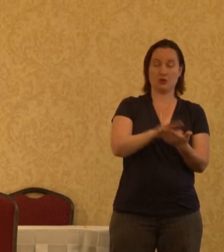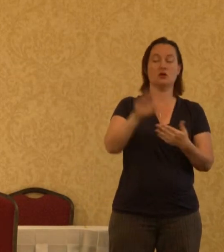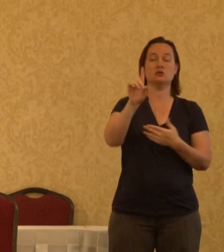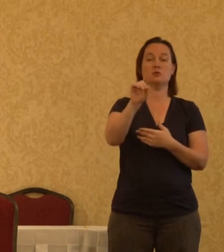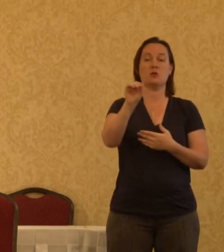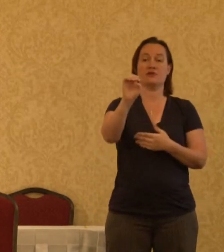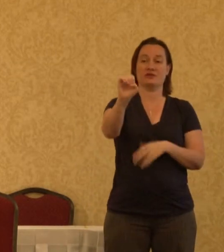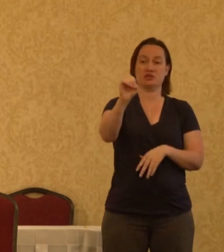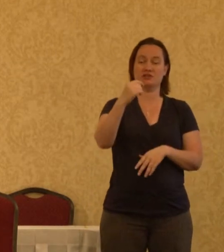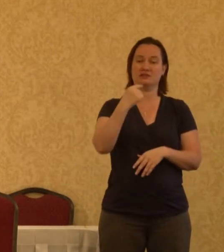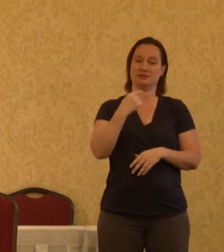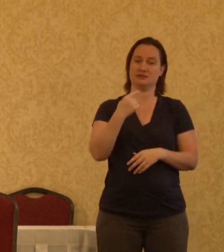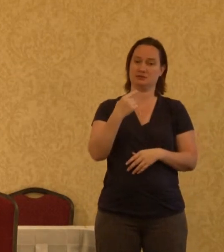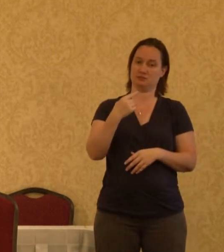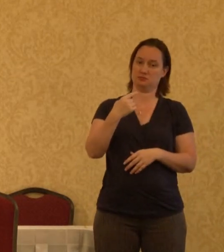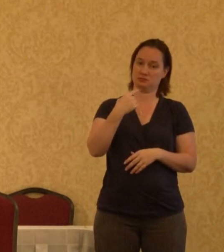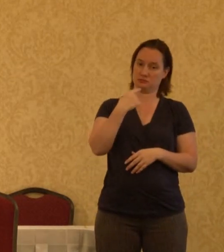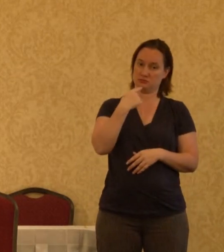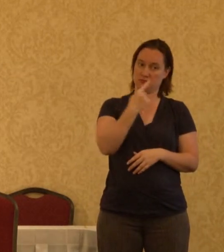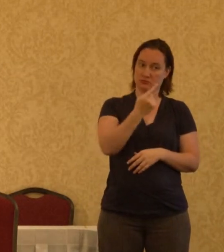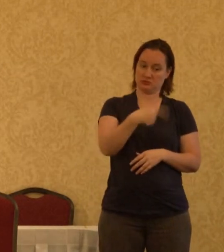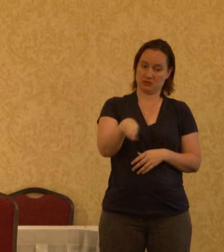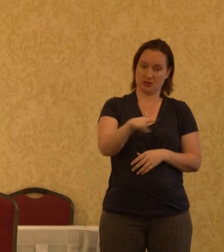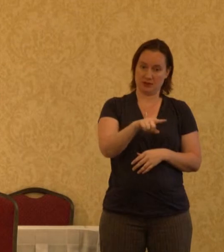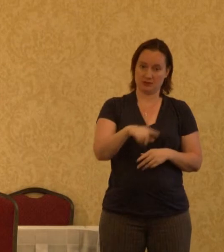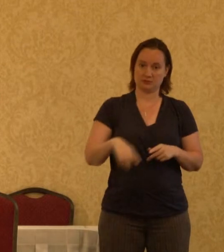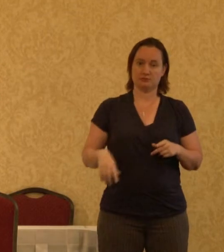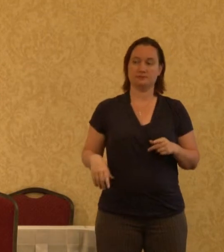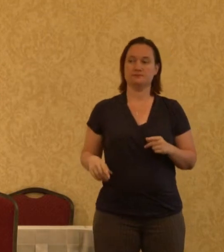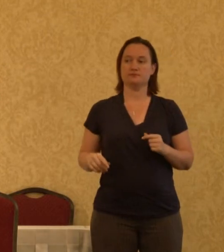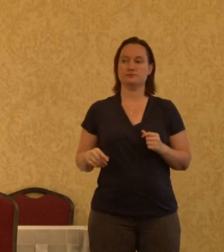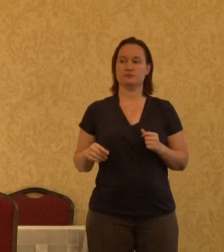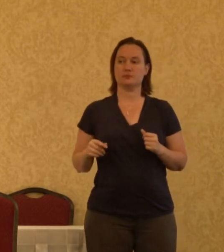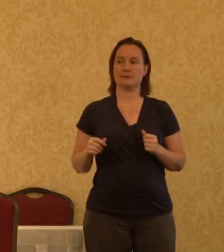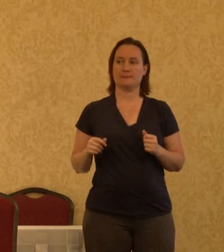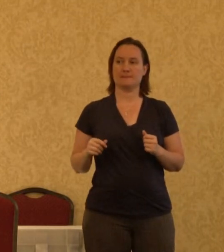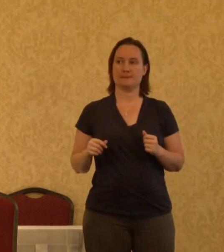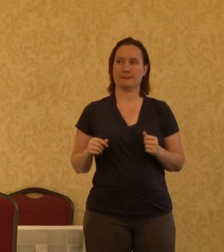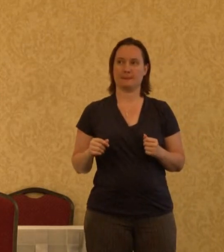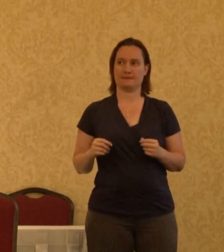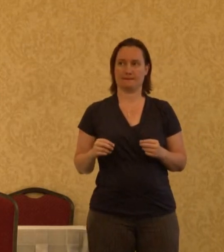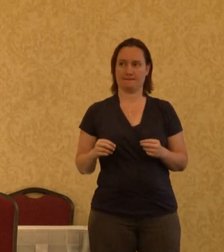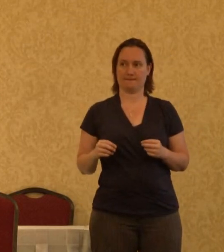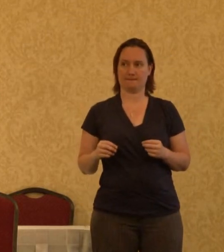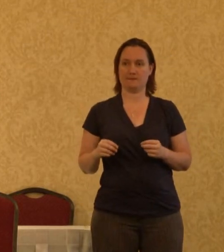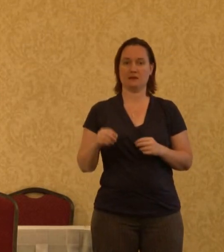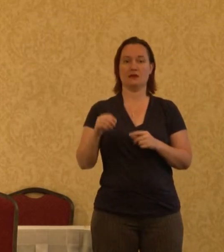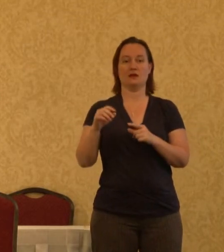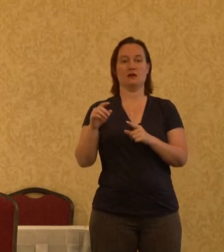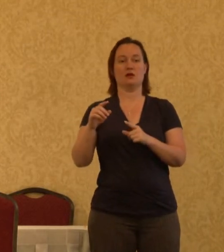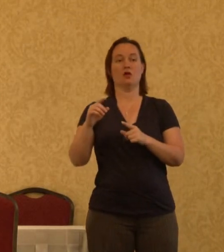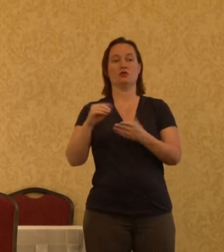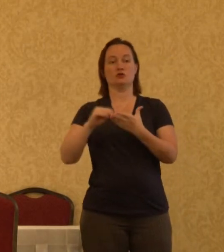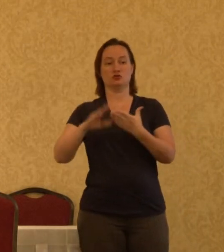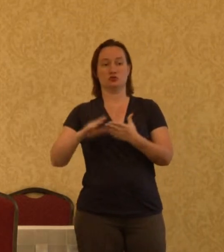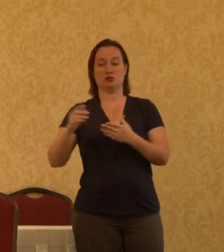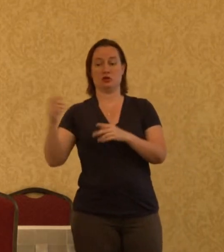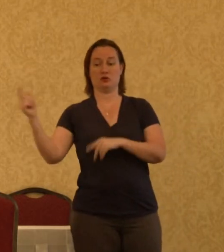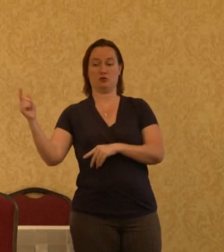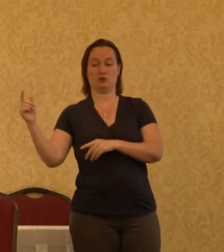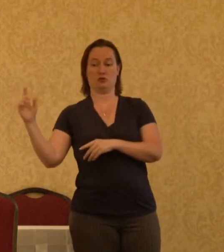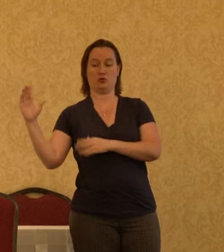of Education says that they are to receive services